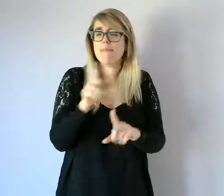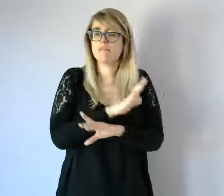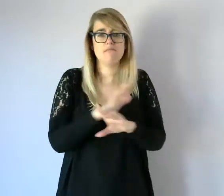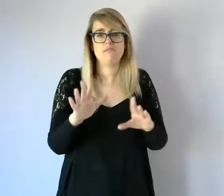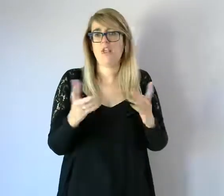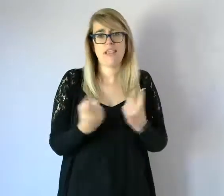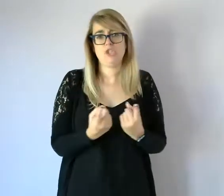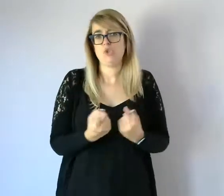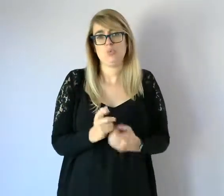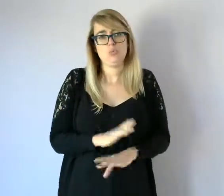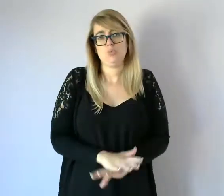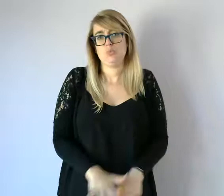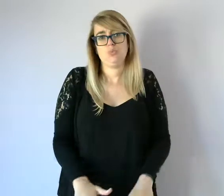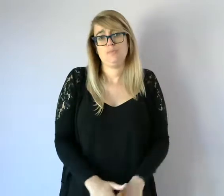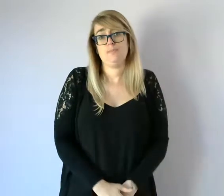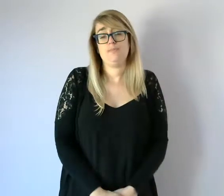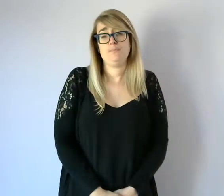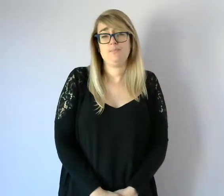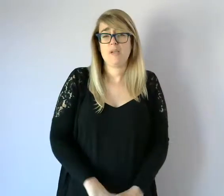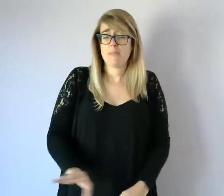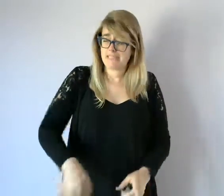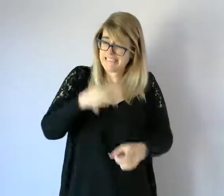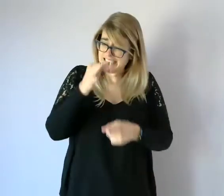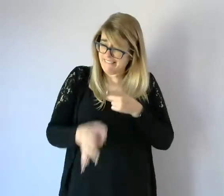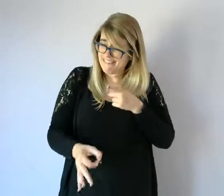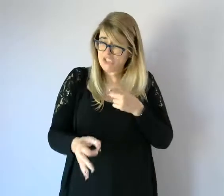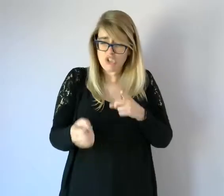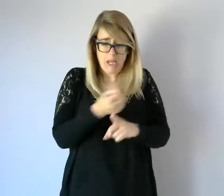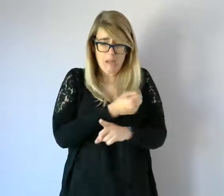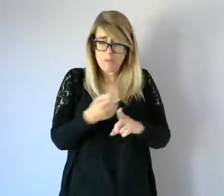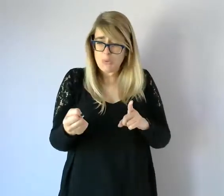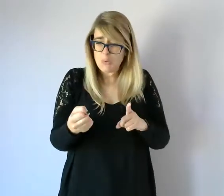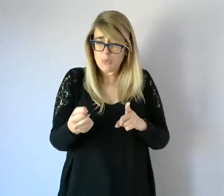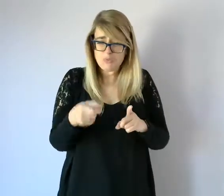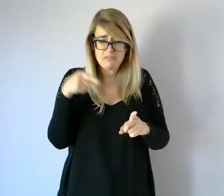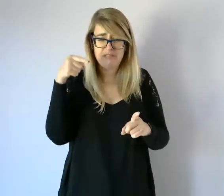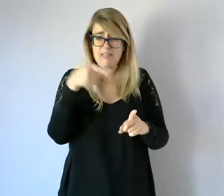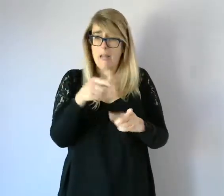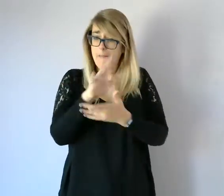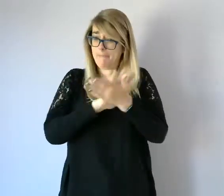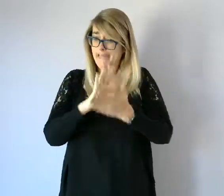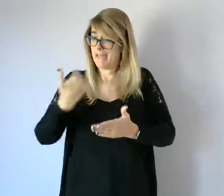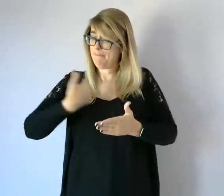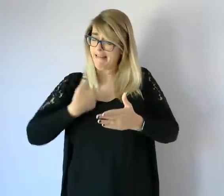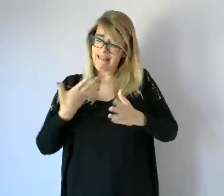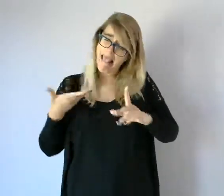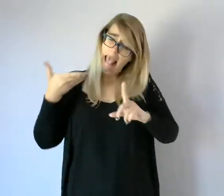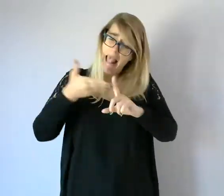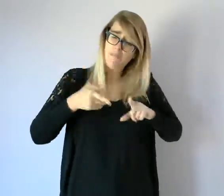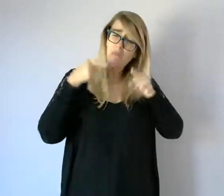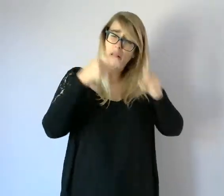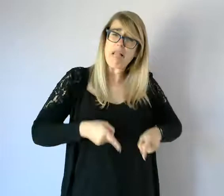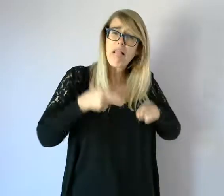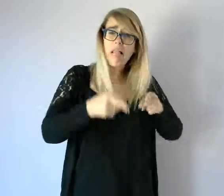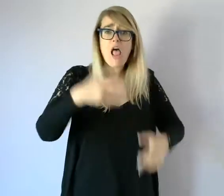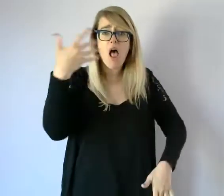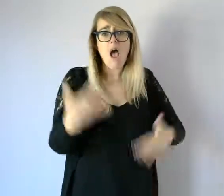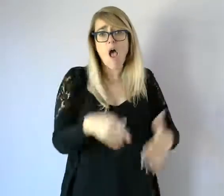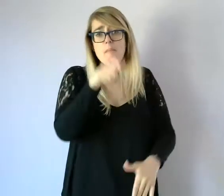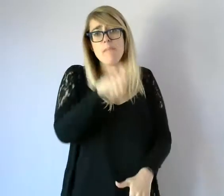The definition of abuse is based not on whether the perpetrator intended harm to be caused, but rather